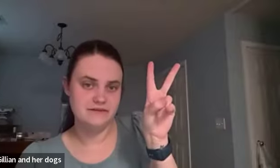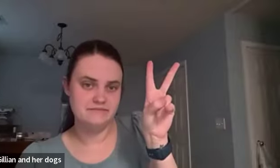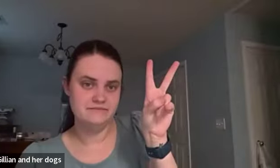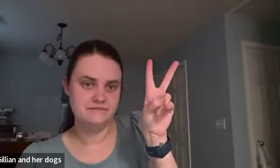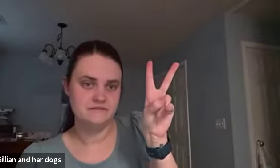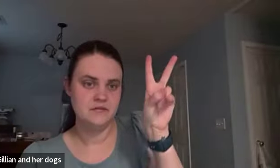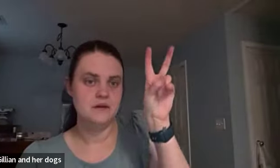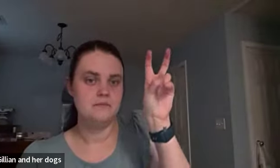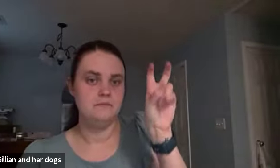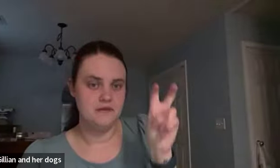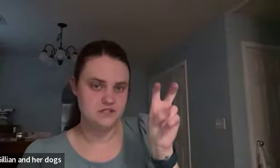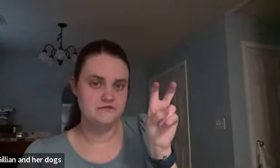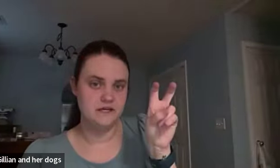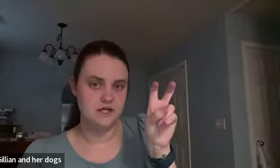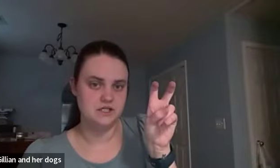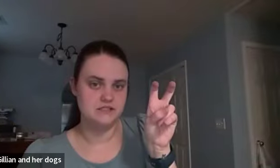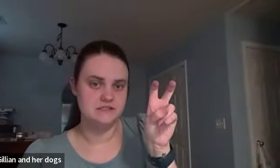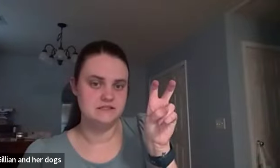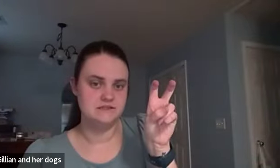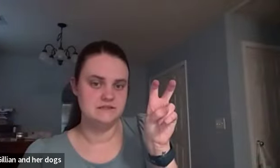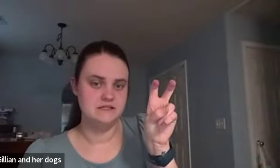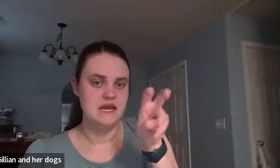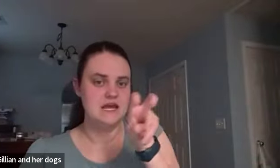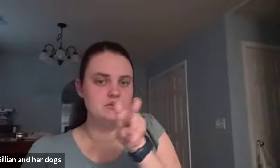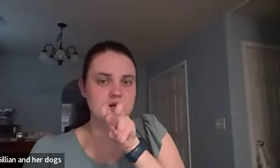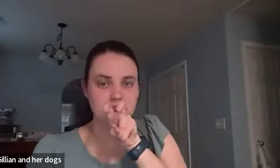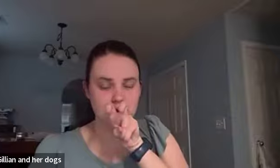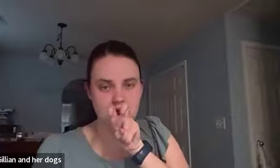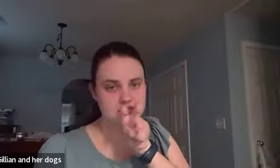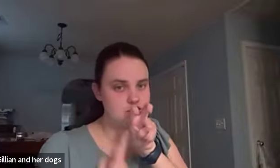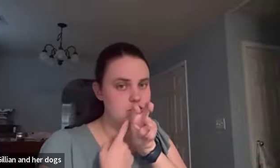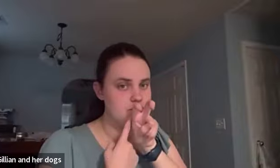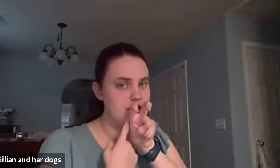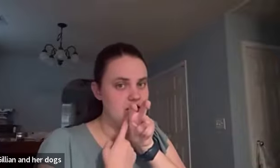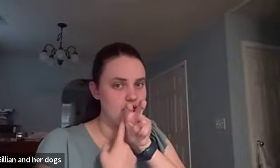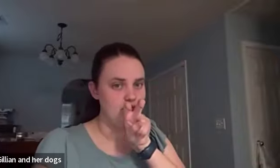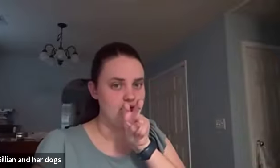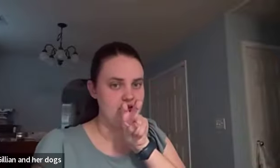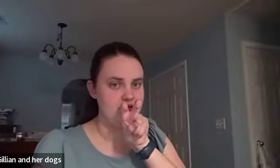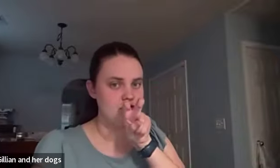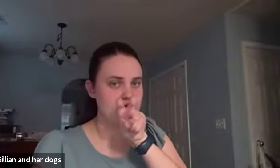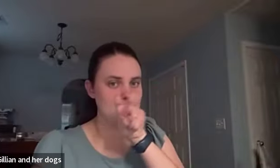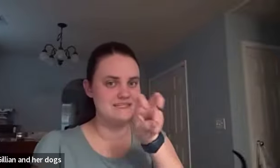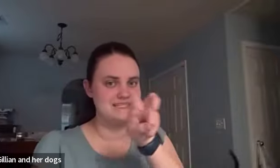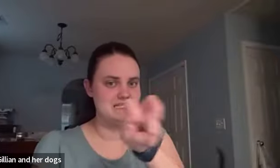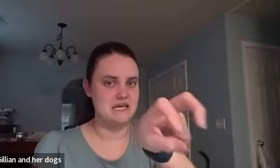V, bend your fingers, and you're going to bring it to your mouth, and then you're going to go